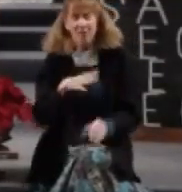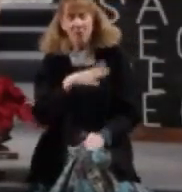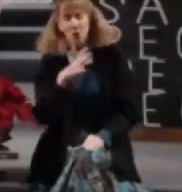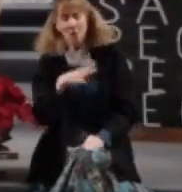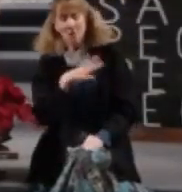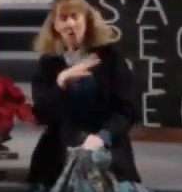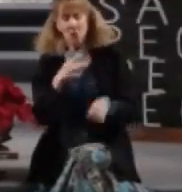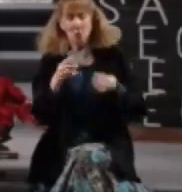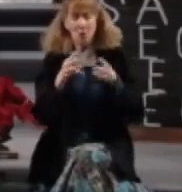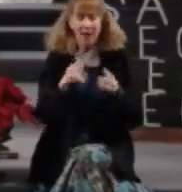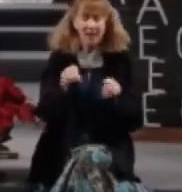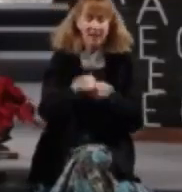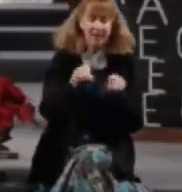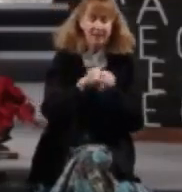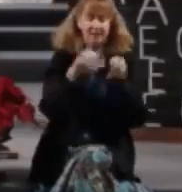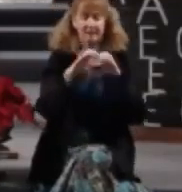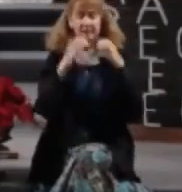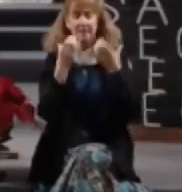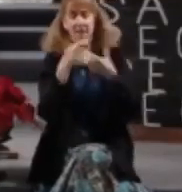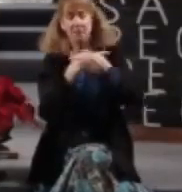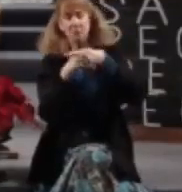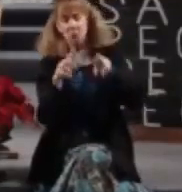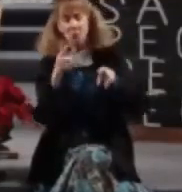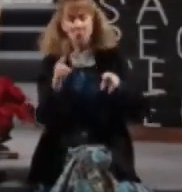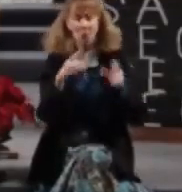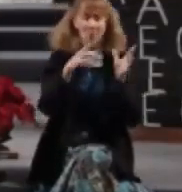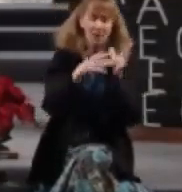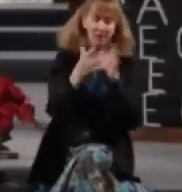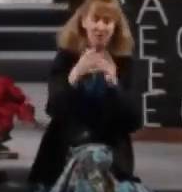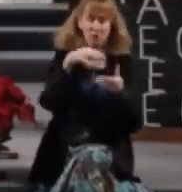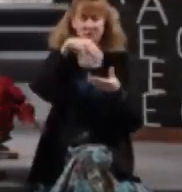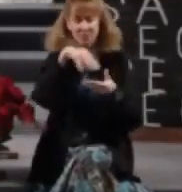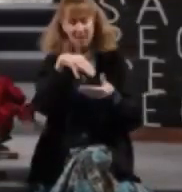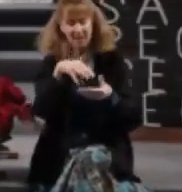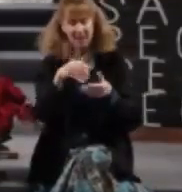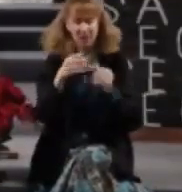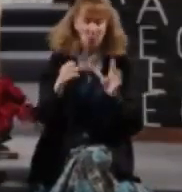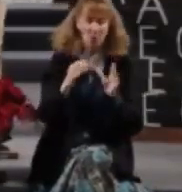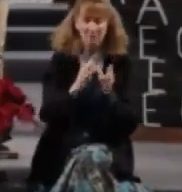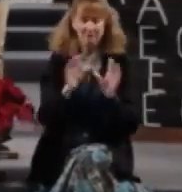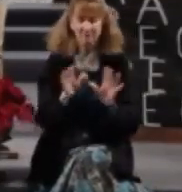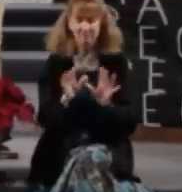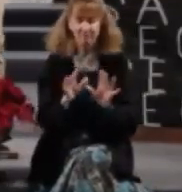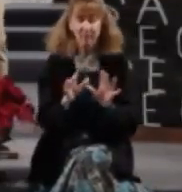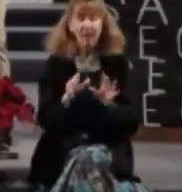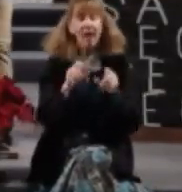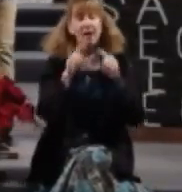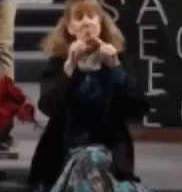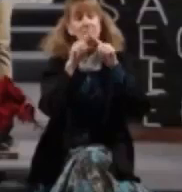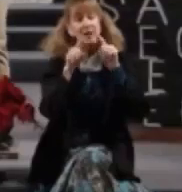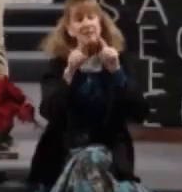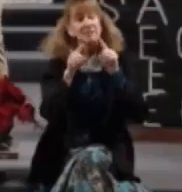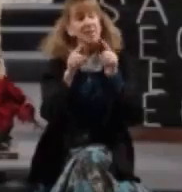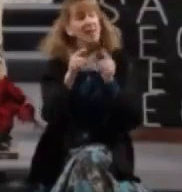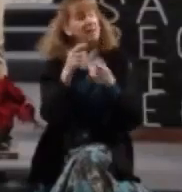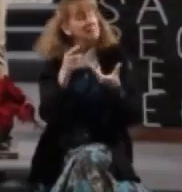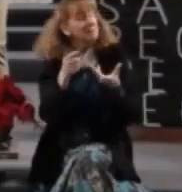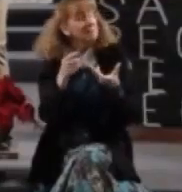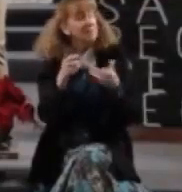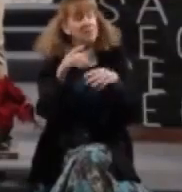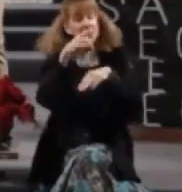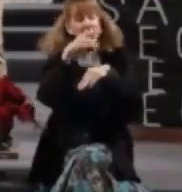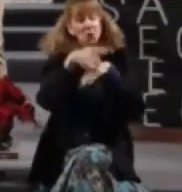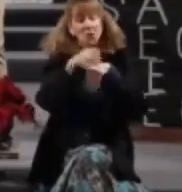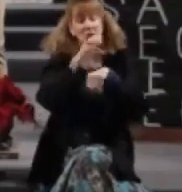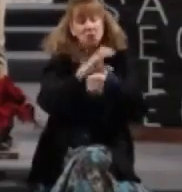setting, you know, like a classroom or a Bible study or in front of a crowd or something like that. But as far as we know, the early church